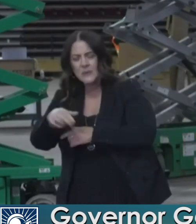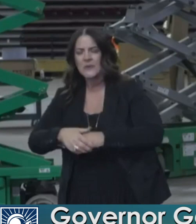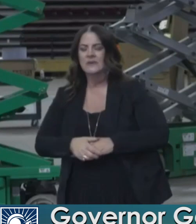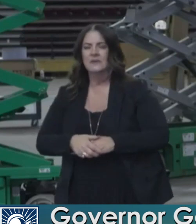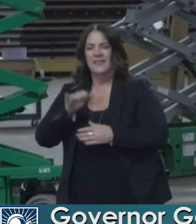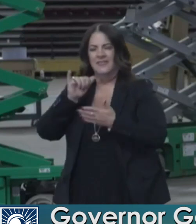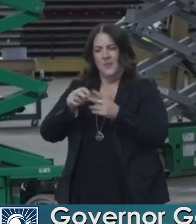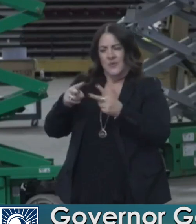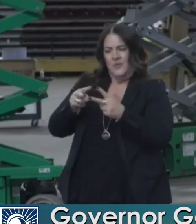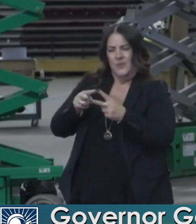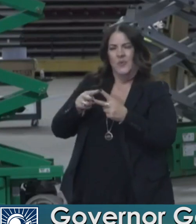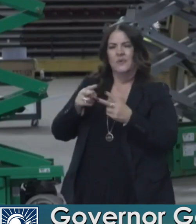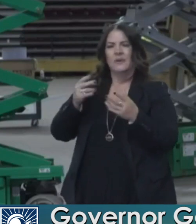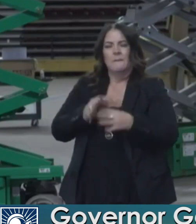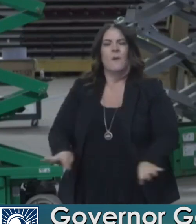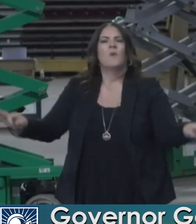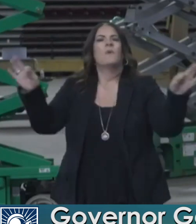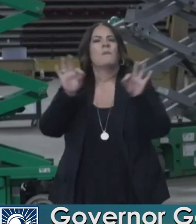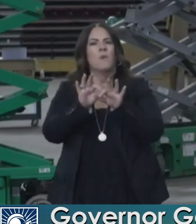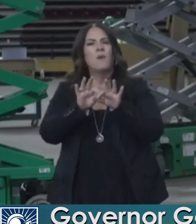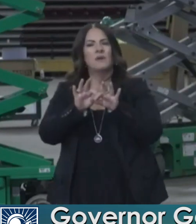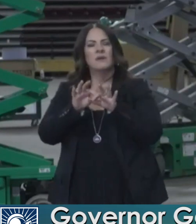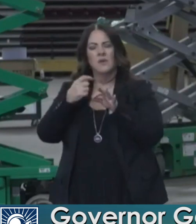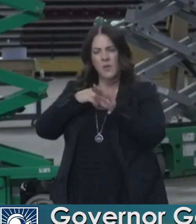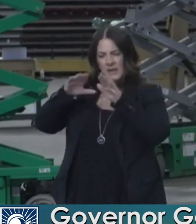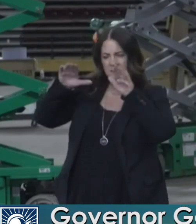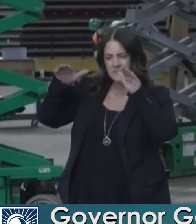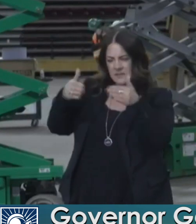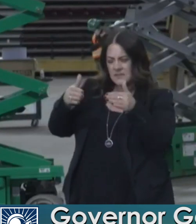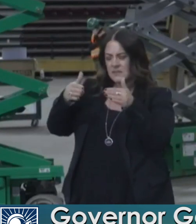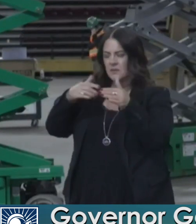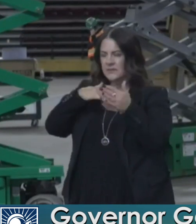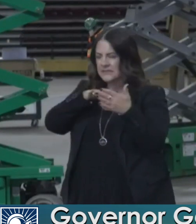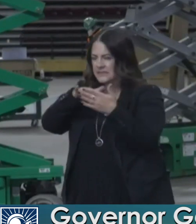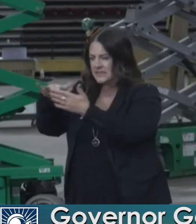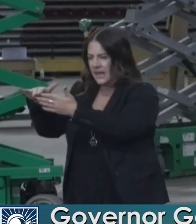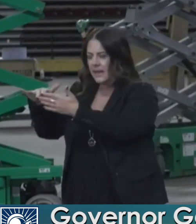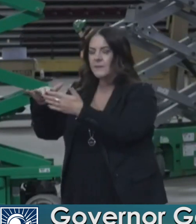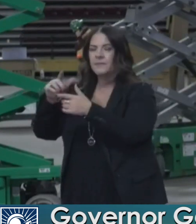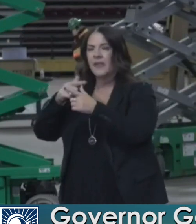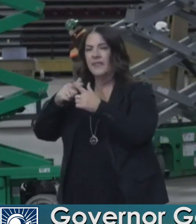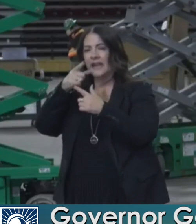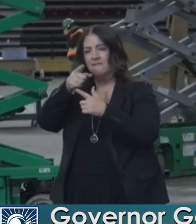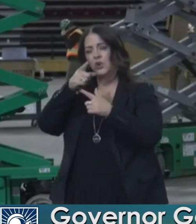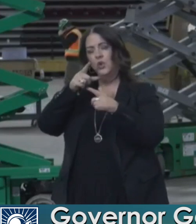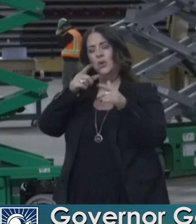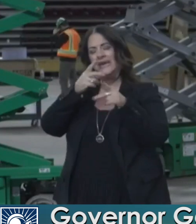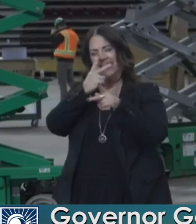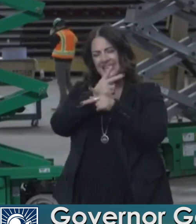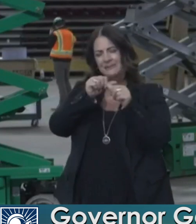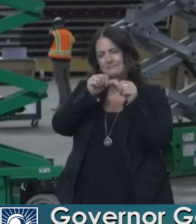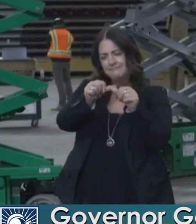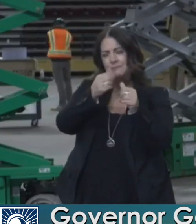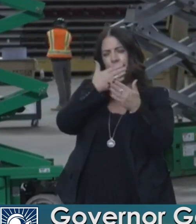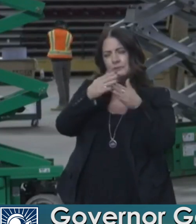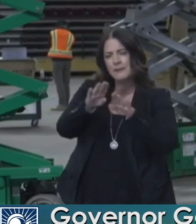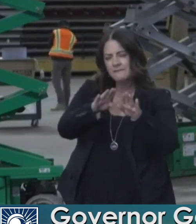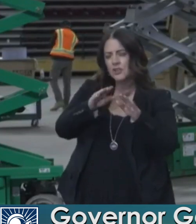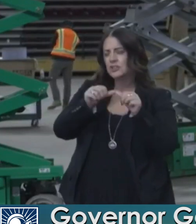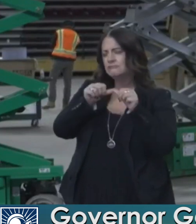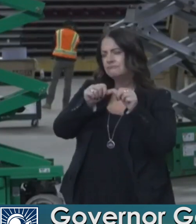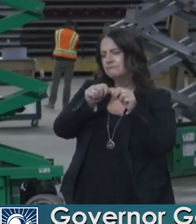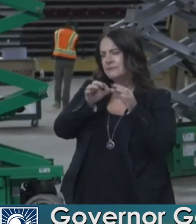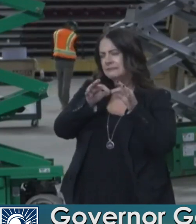perspective, that growth has been steady. And if you extend that out, we are looking at a path into